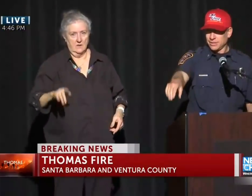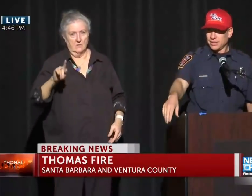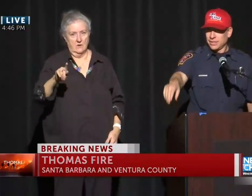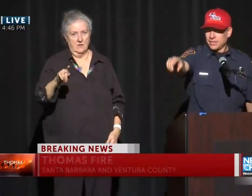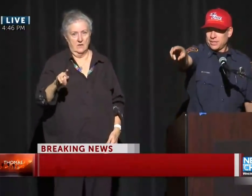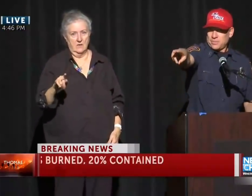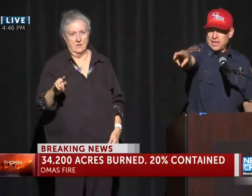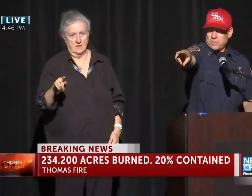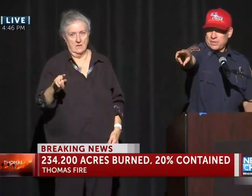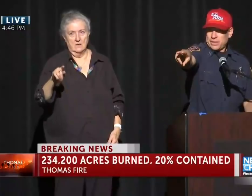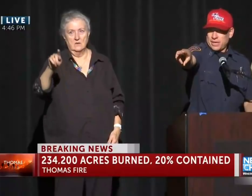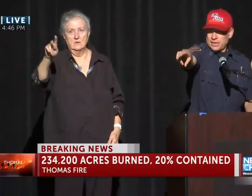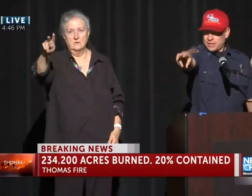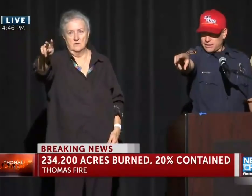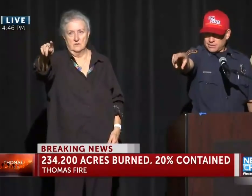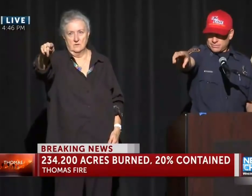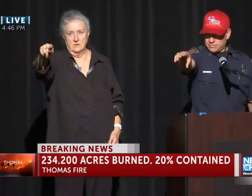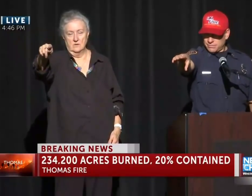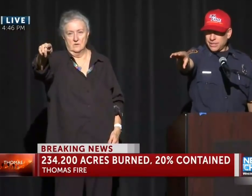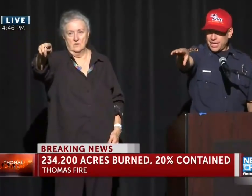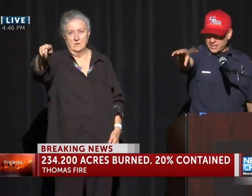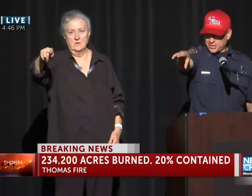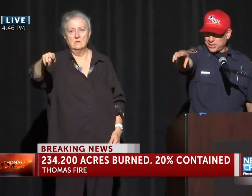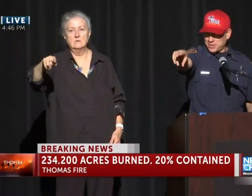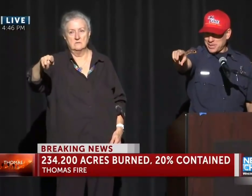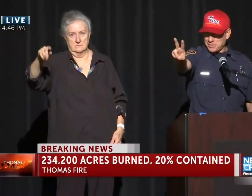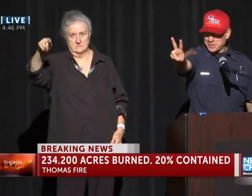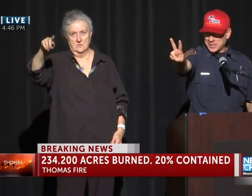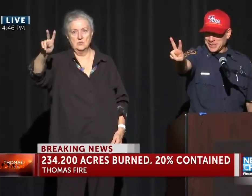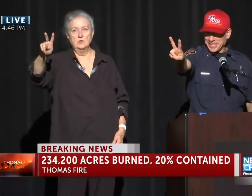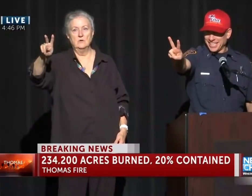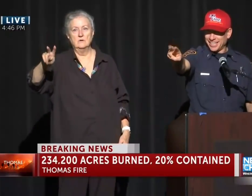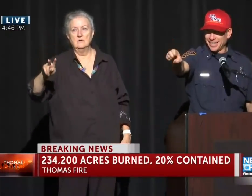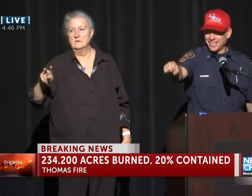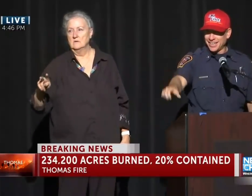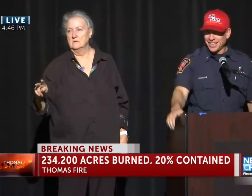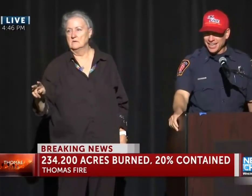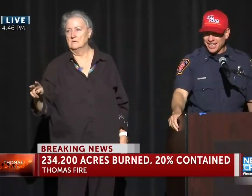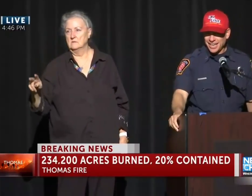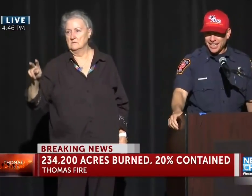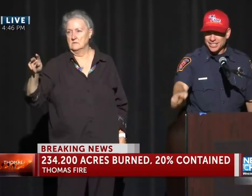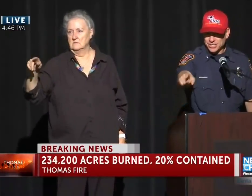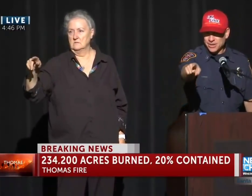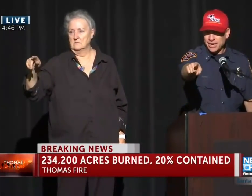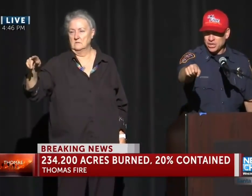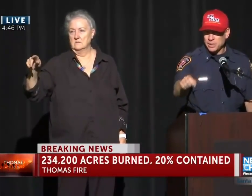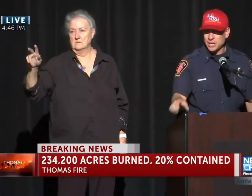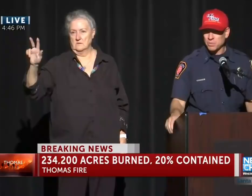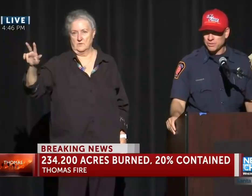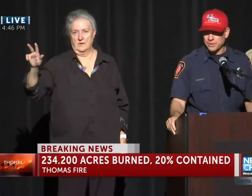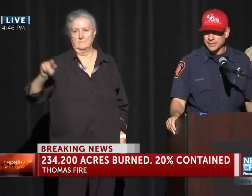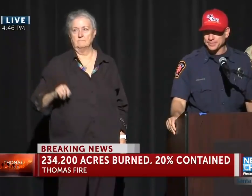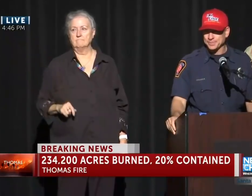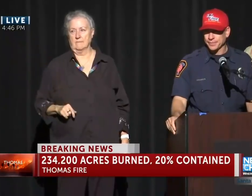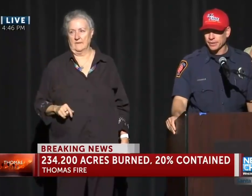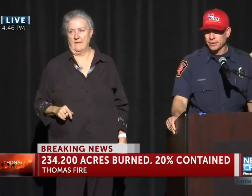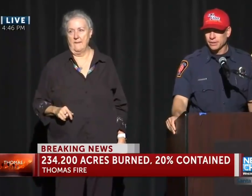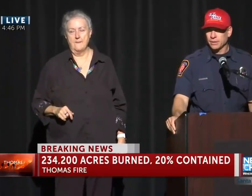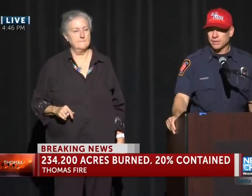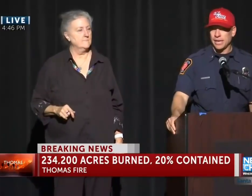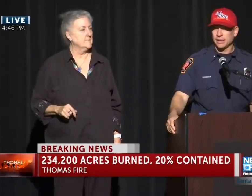down. Ma'am, in the yes, you're going to be number 2. And sir, right here, you'll be number